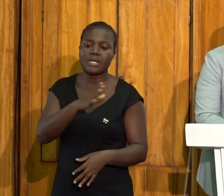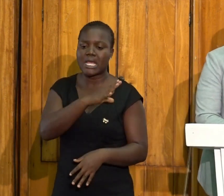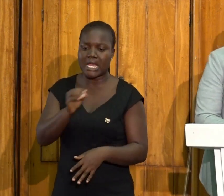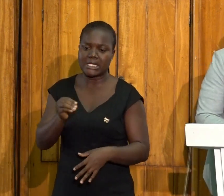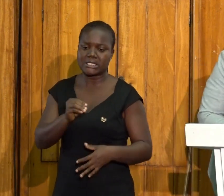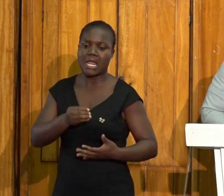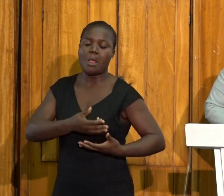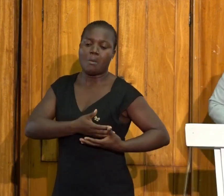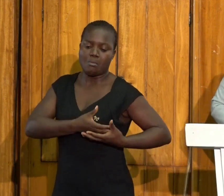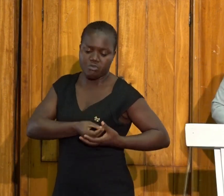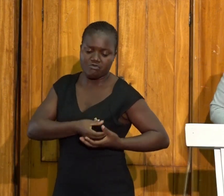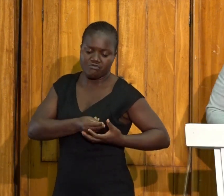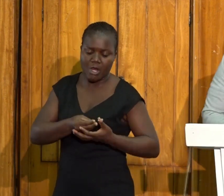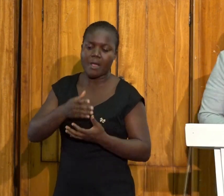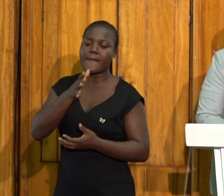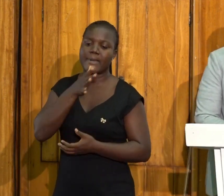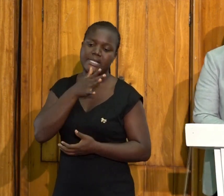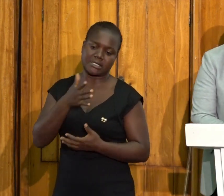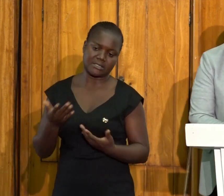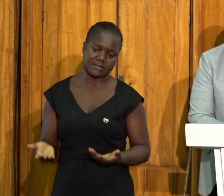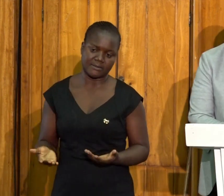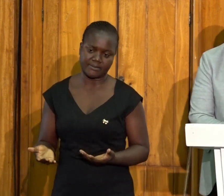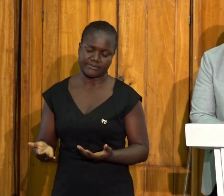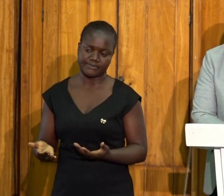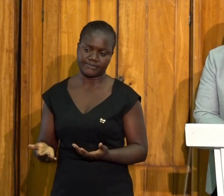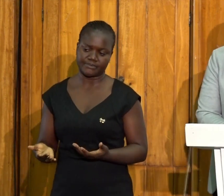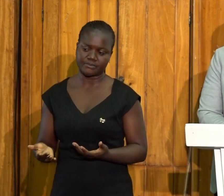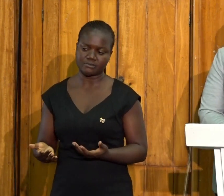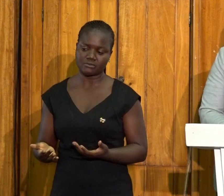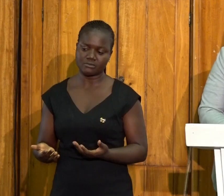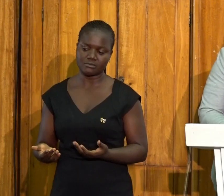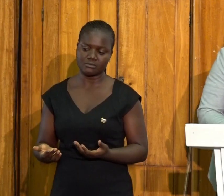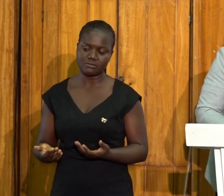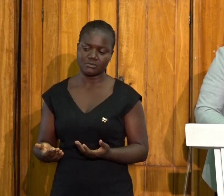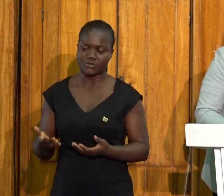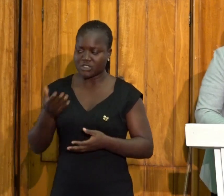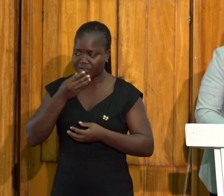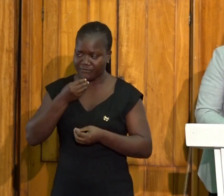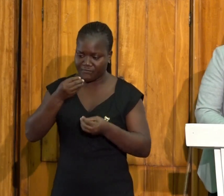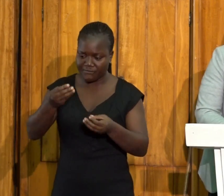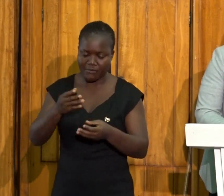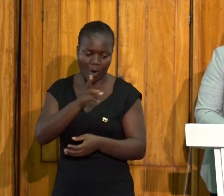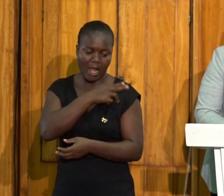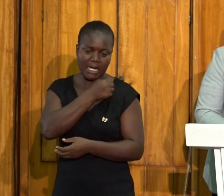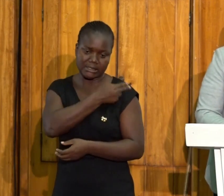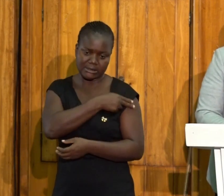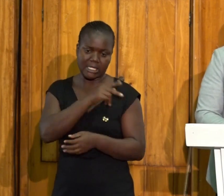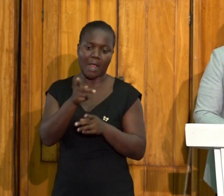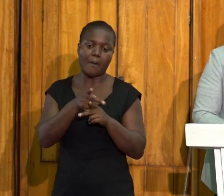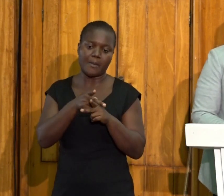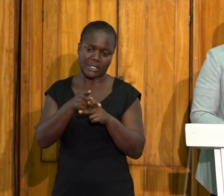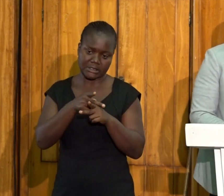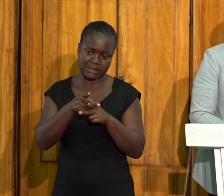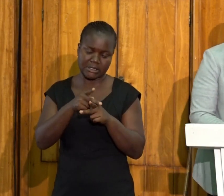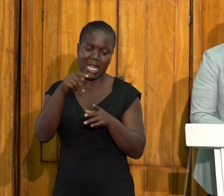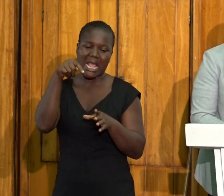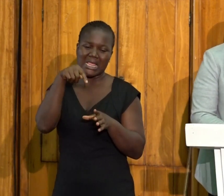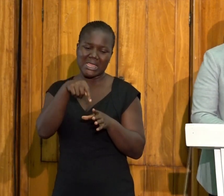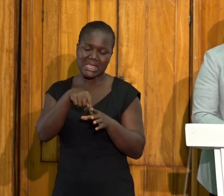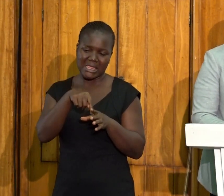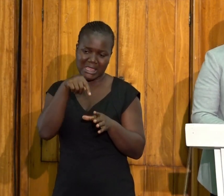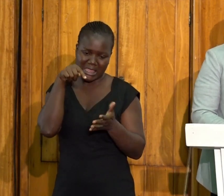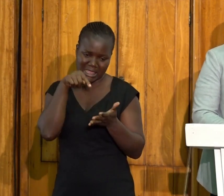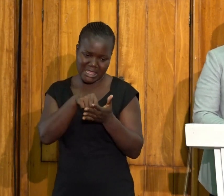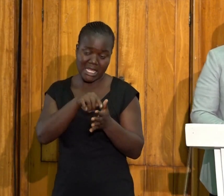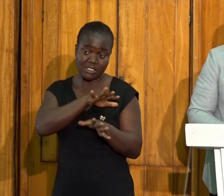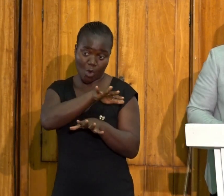remains essential to close remaining safety gaps and inform clinical practice. And this